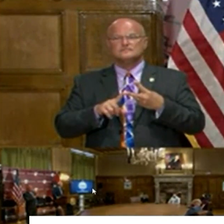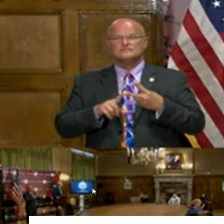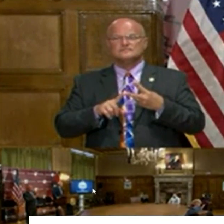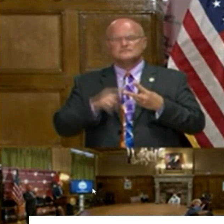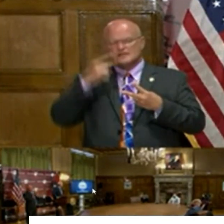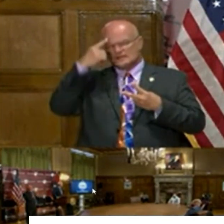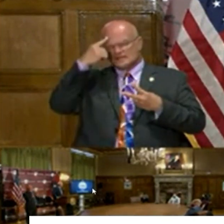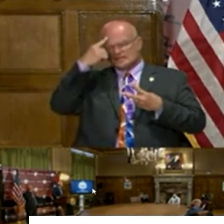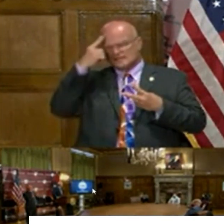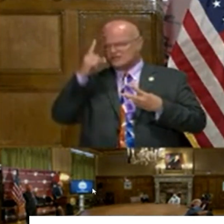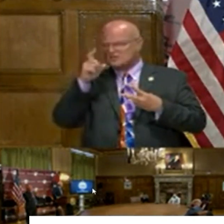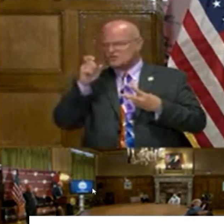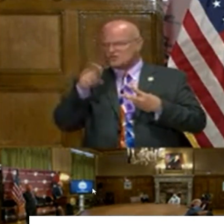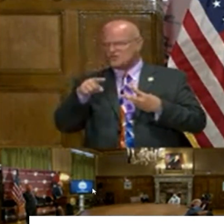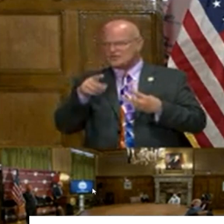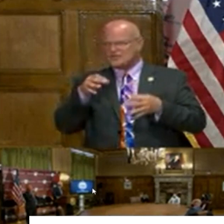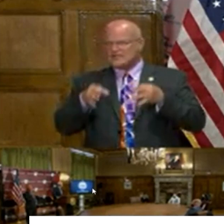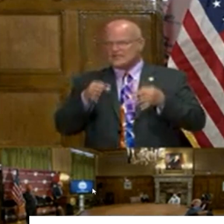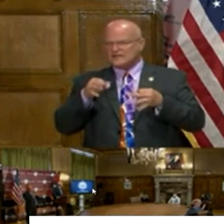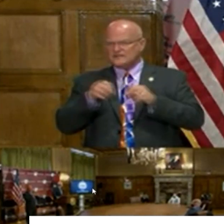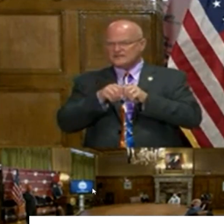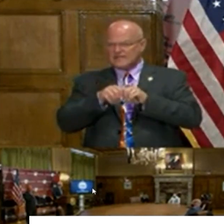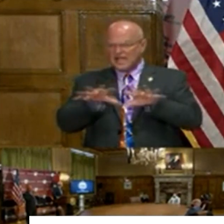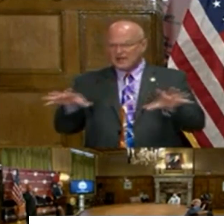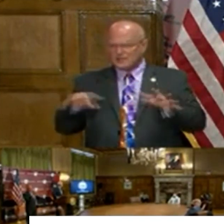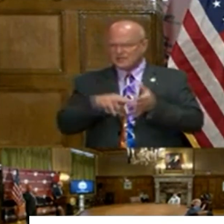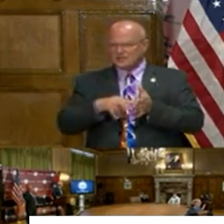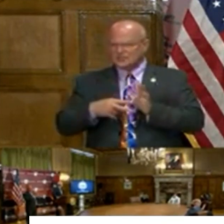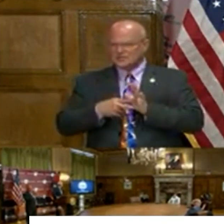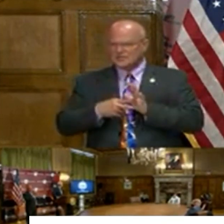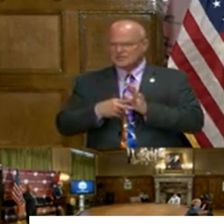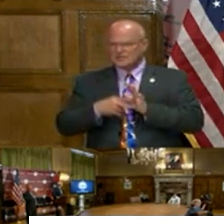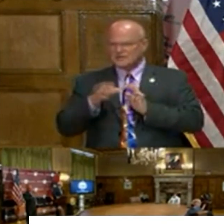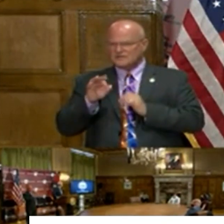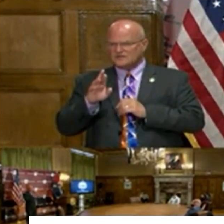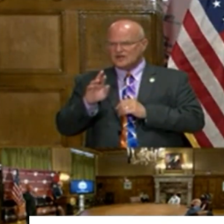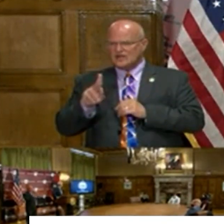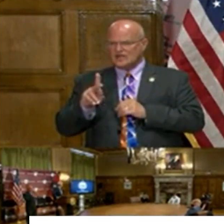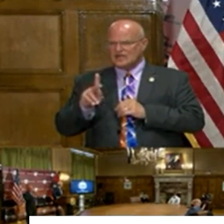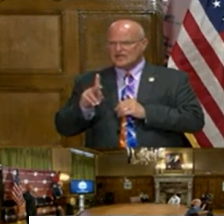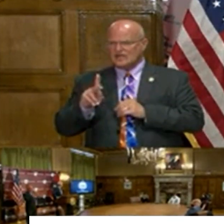think your question is if there's an outbreak, is that what you said, Frank?